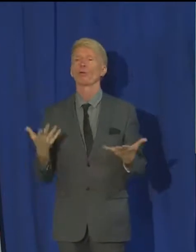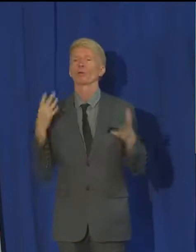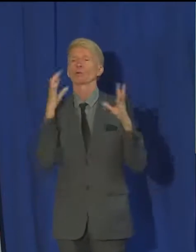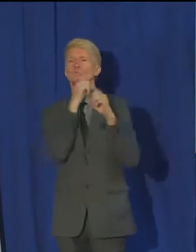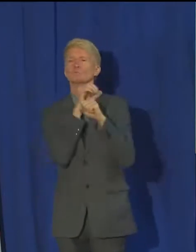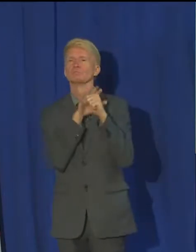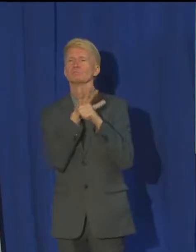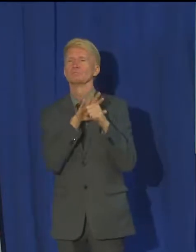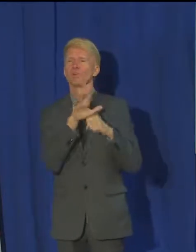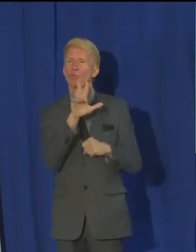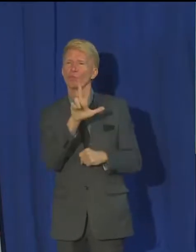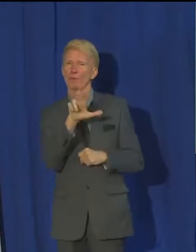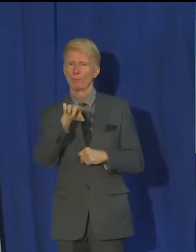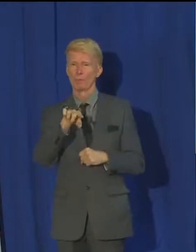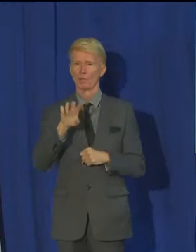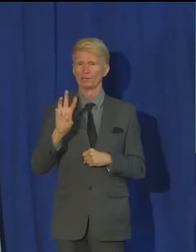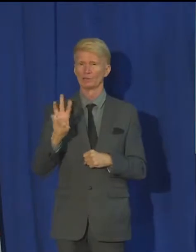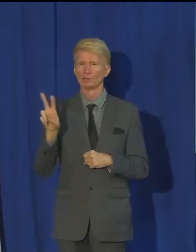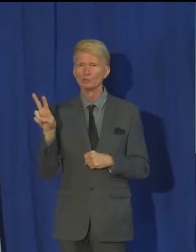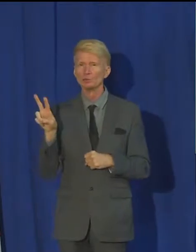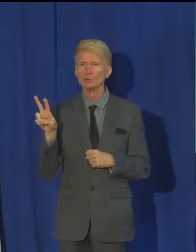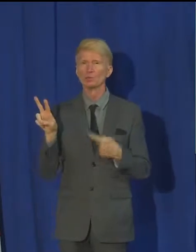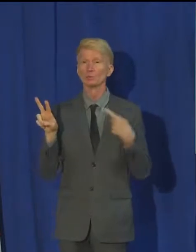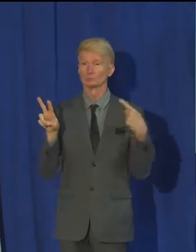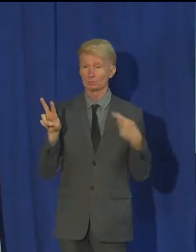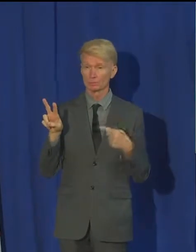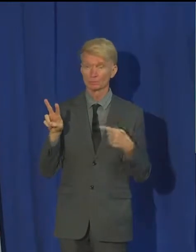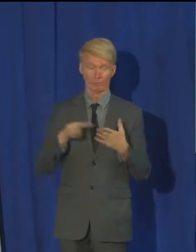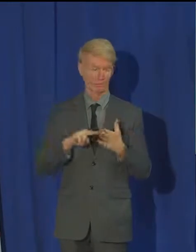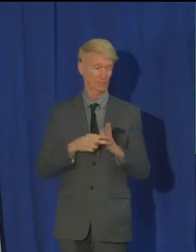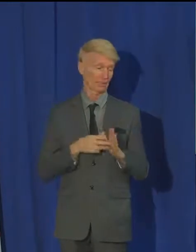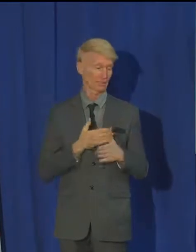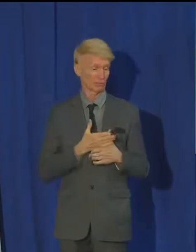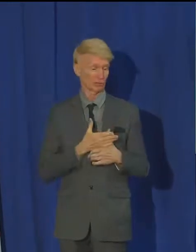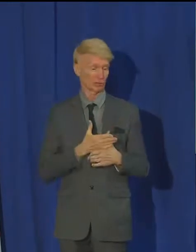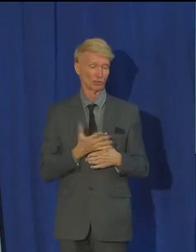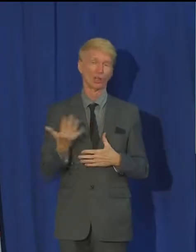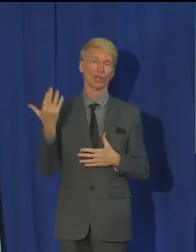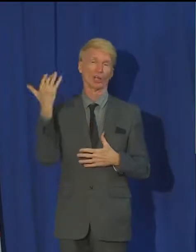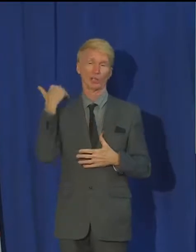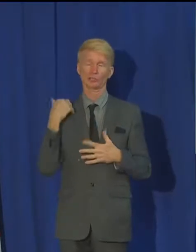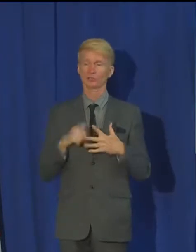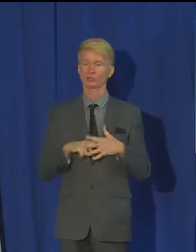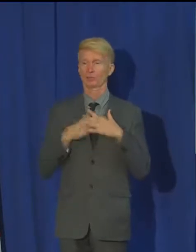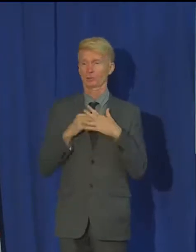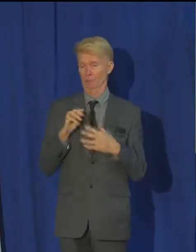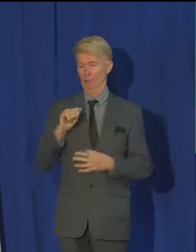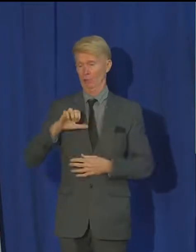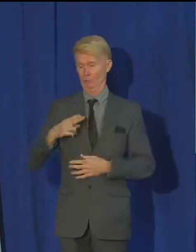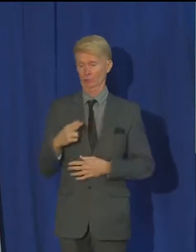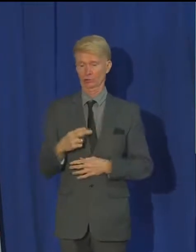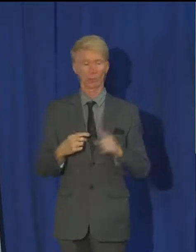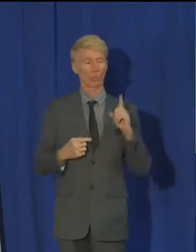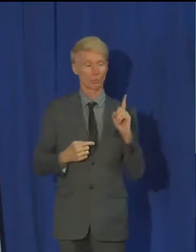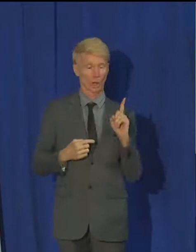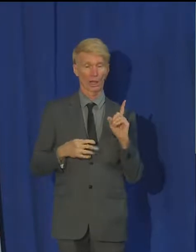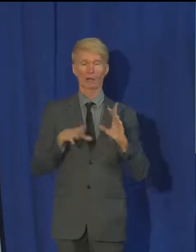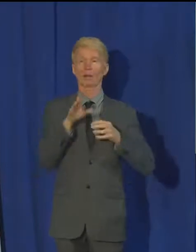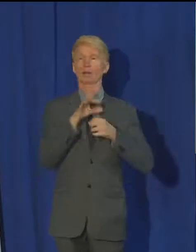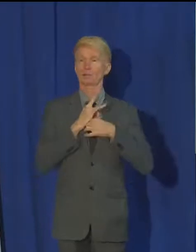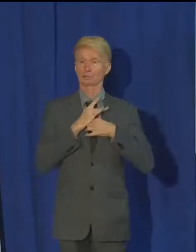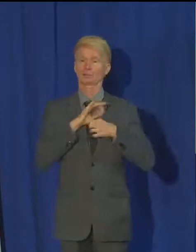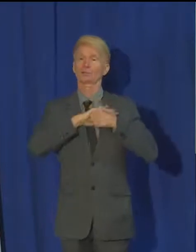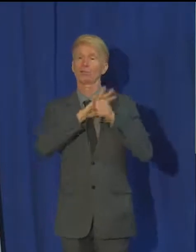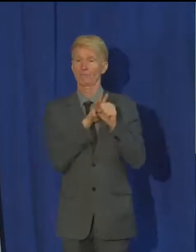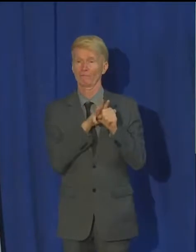at 3.62. Which means that on average, way back at the beginning, every one person with COVID